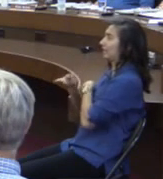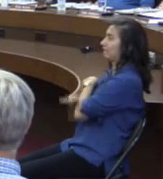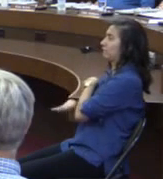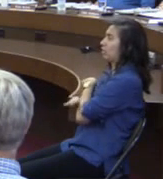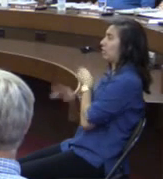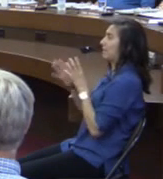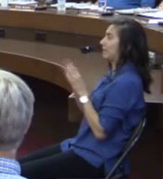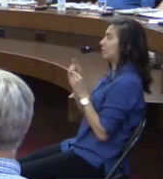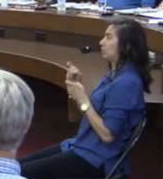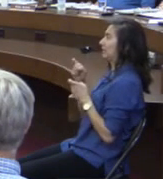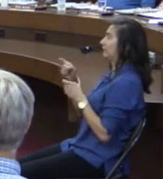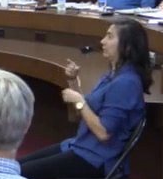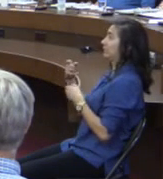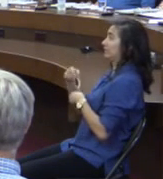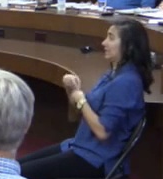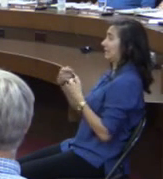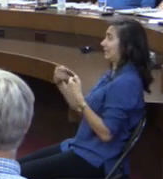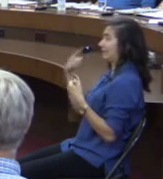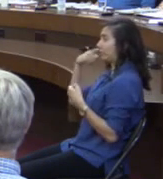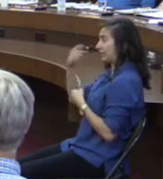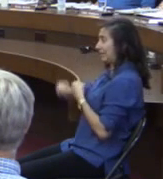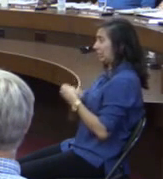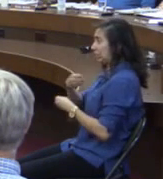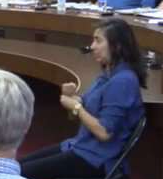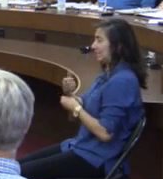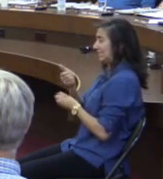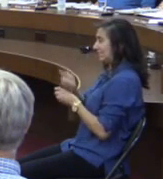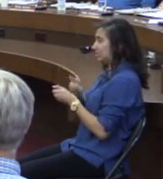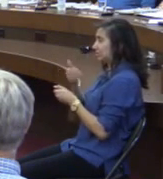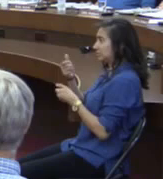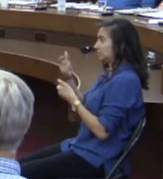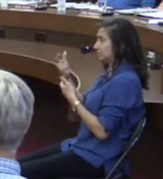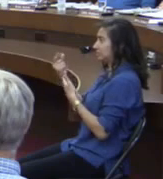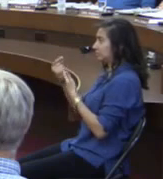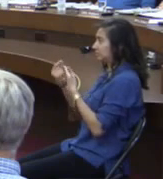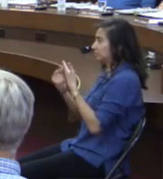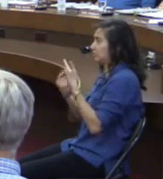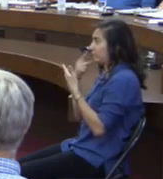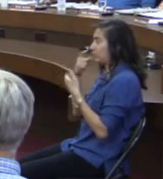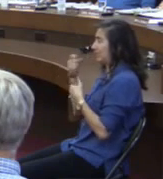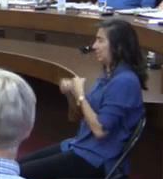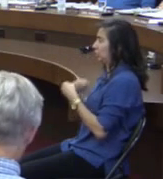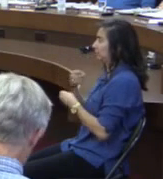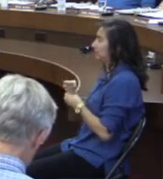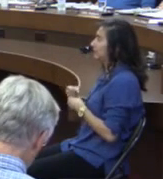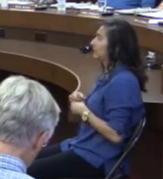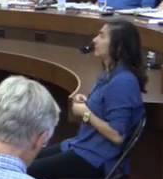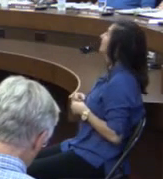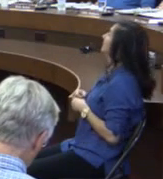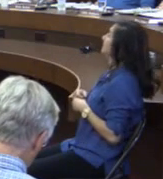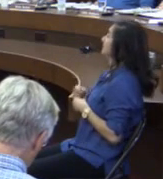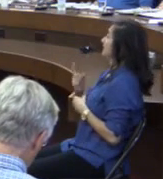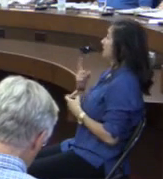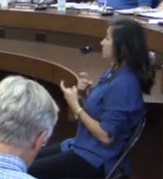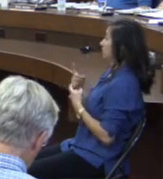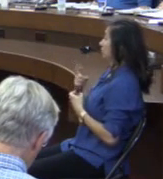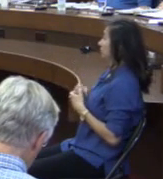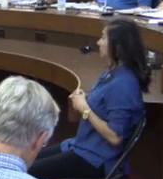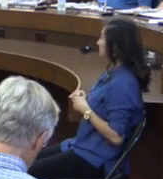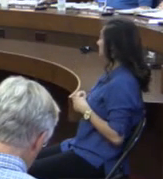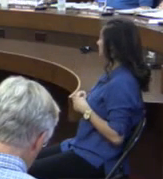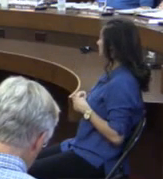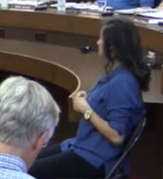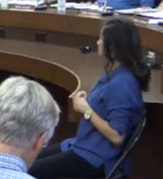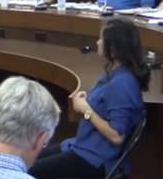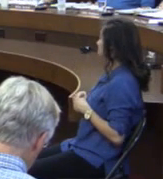with our timeline for the year and each of the steps that will be taken over that year. Okay, any